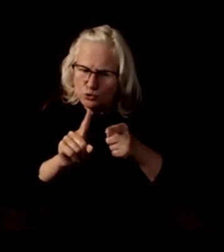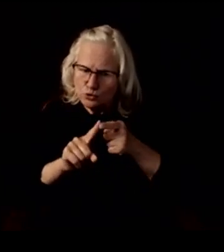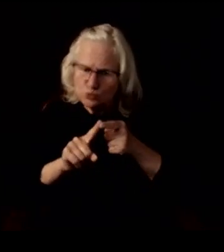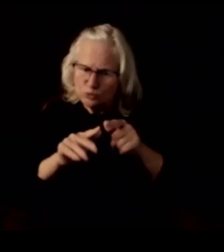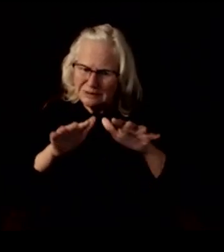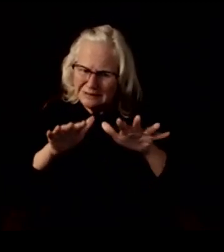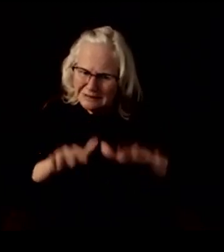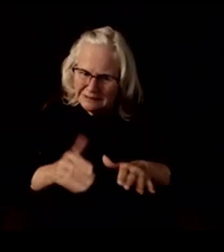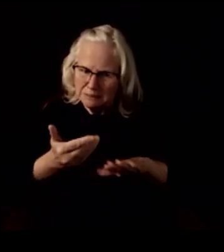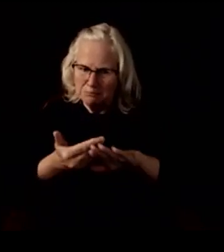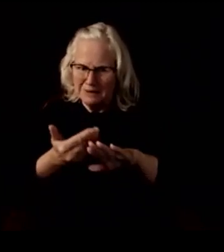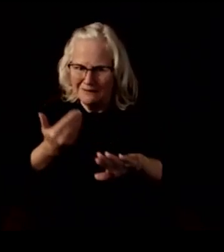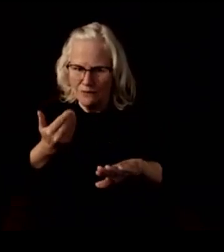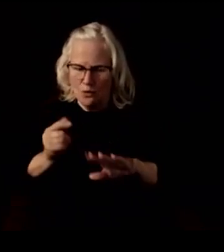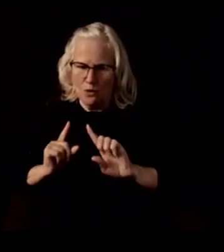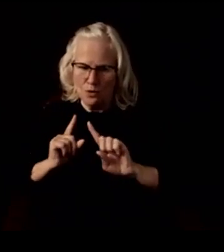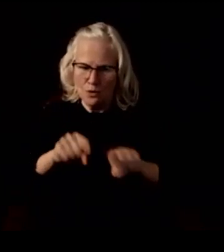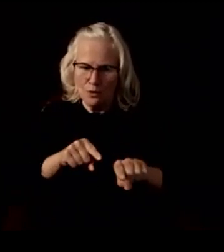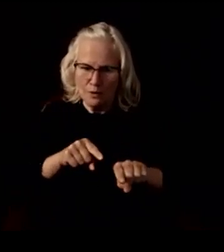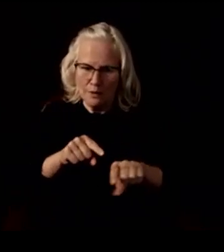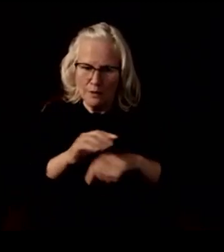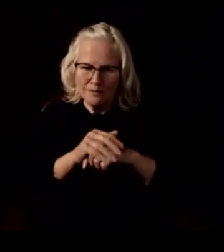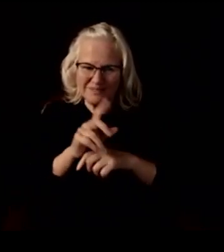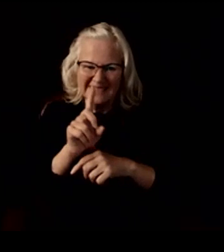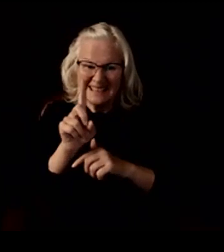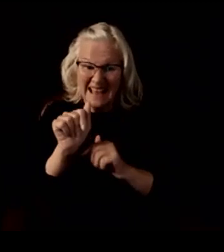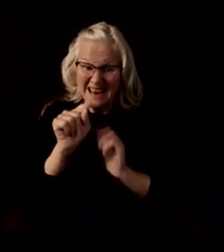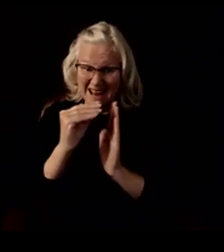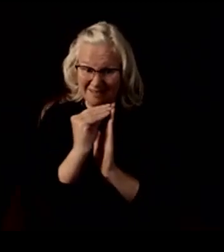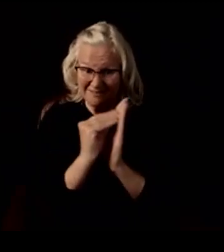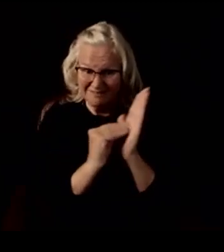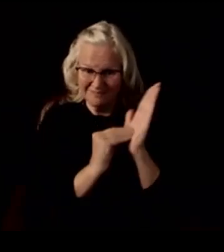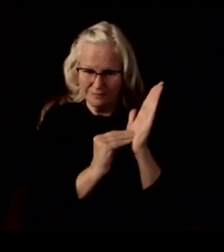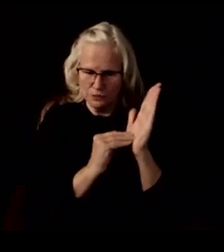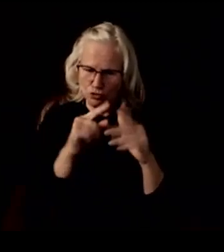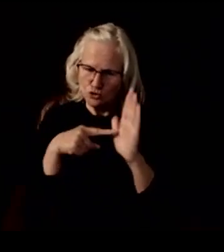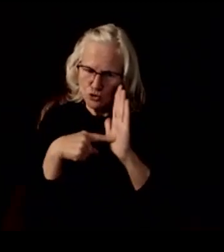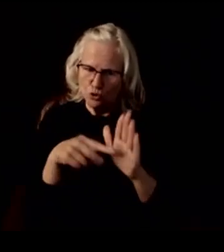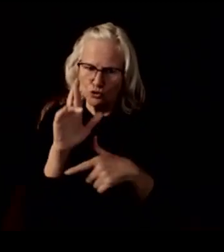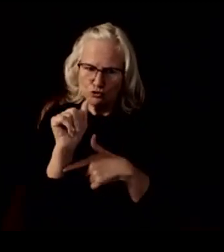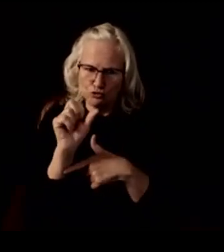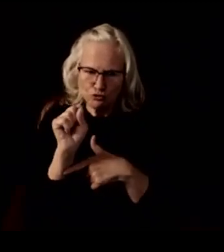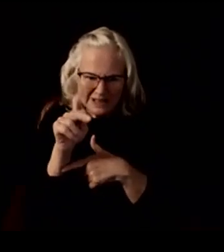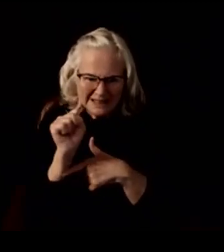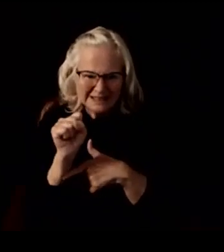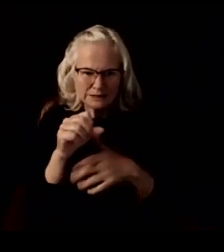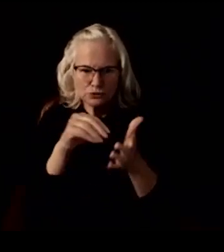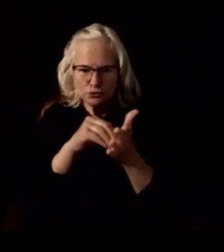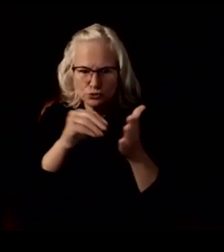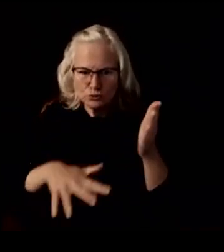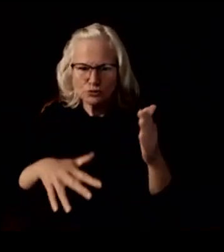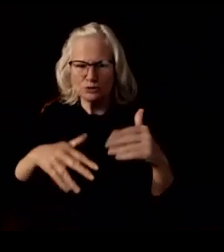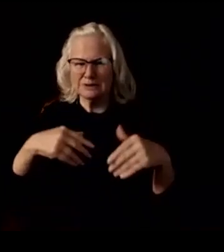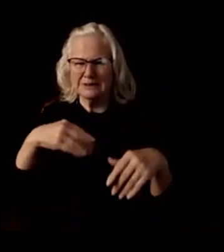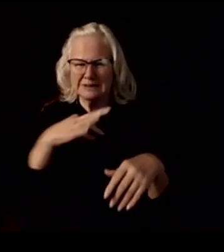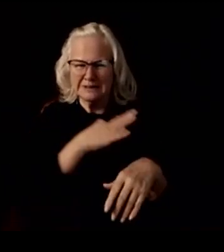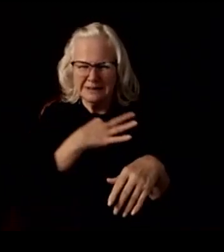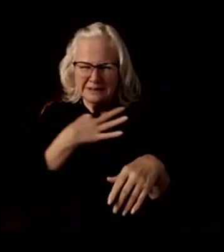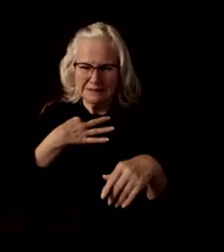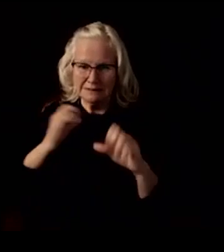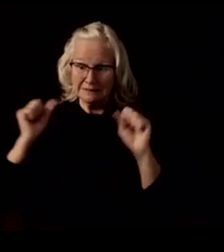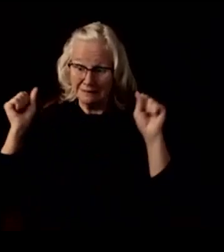unfortunately demonstrates quite clearly the risk of students and staff bringing COVID with them when they return to campus. It's important to